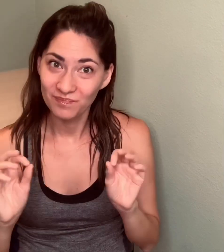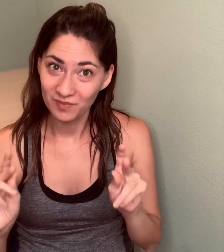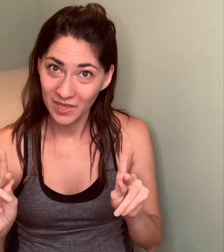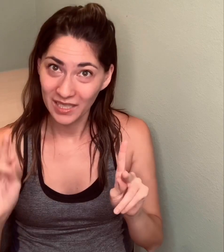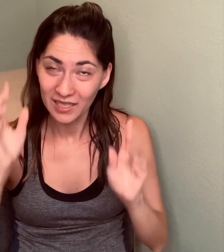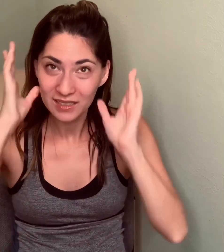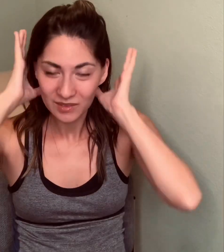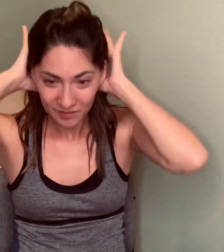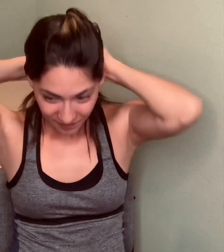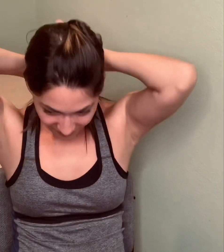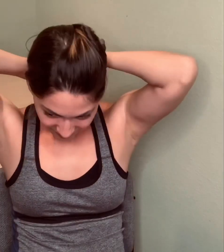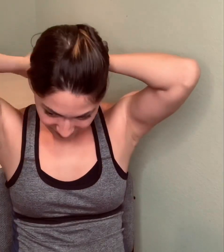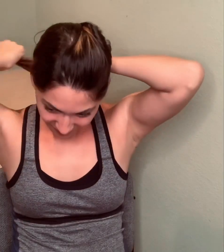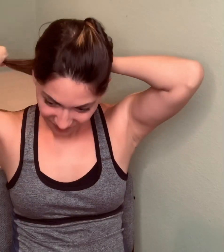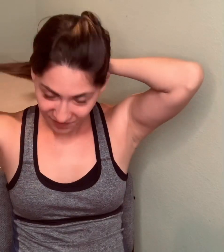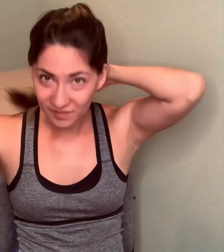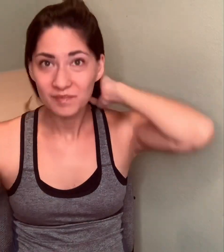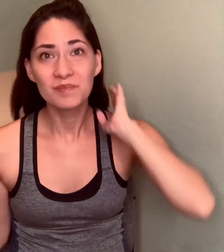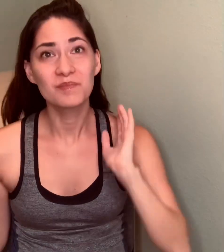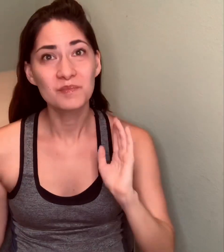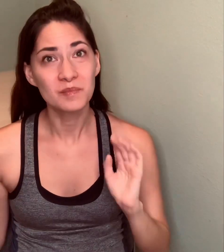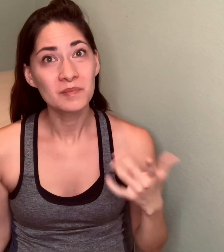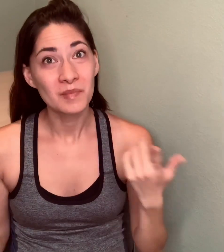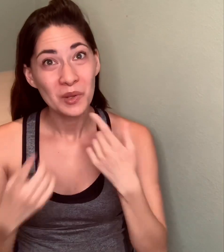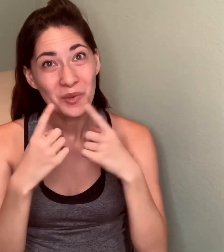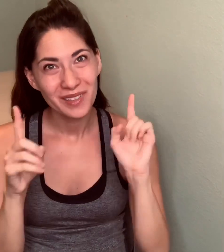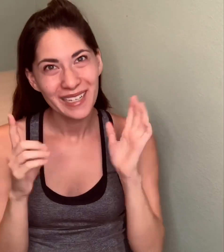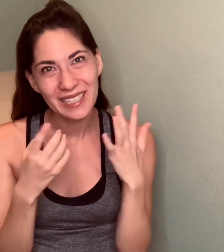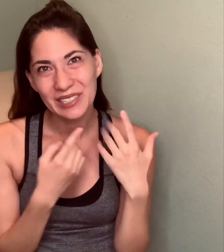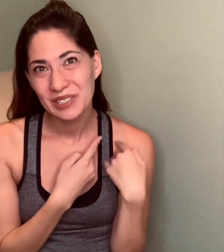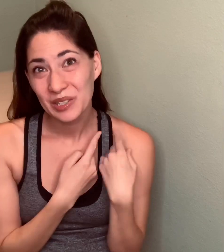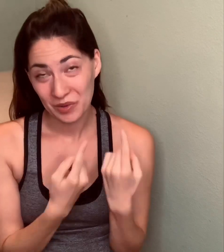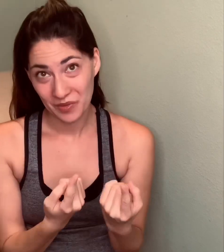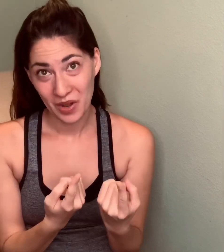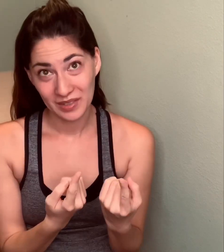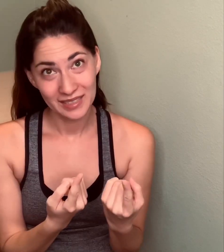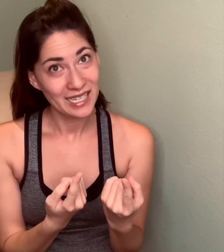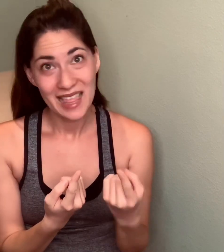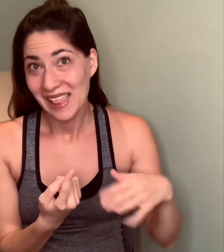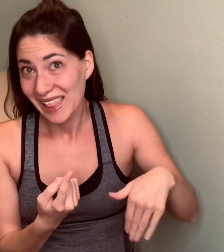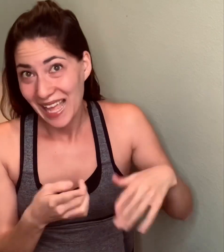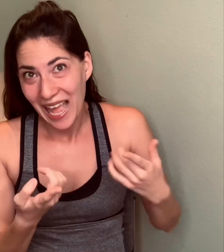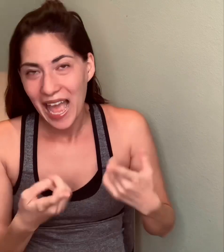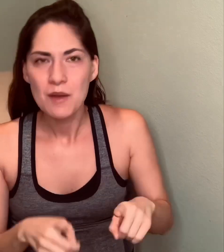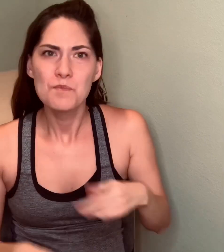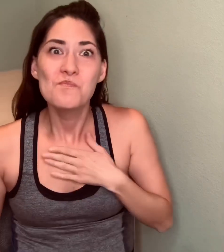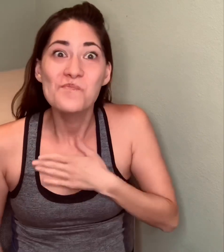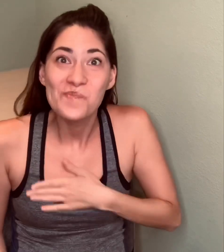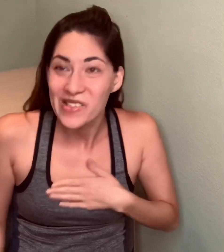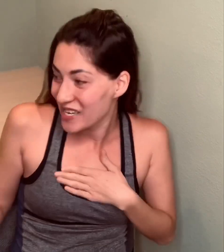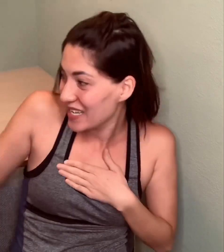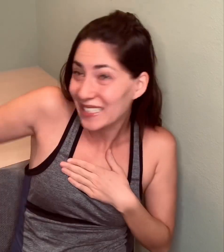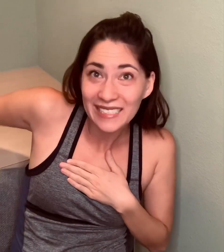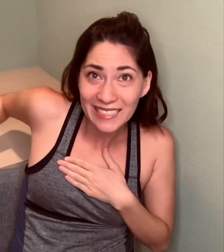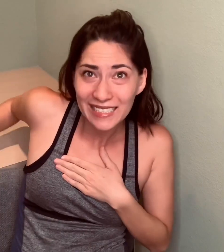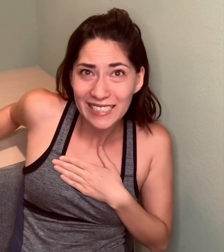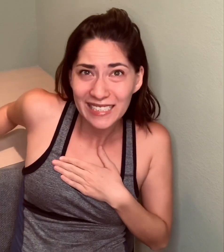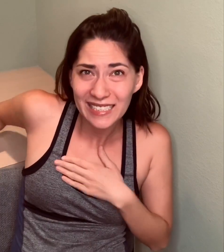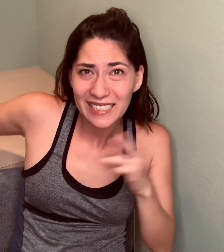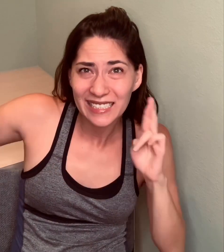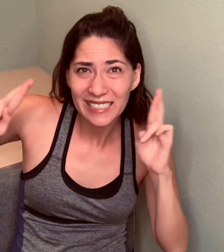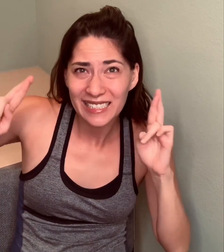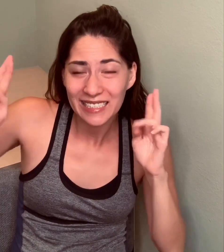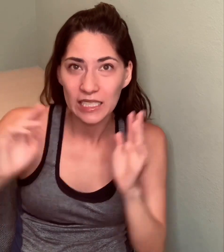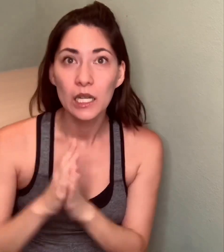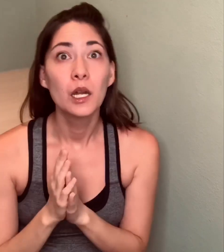that's okay. It's been working for us so far. He hasn't gotten run over. Please just knock on wood and hope for that. But I'd love to